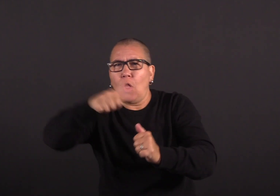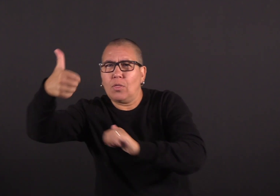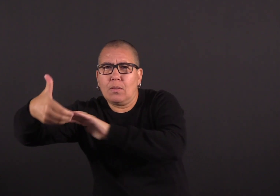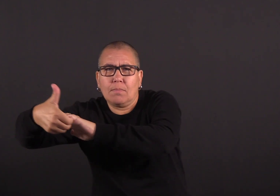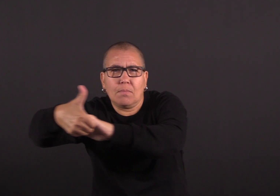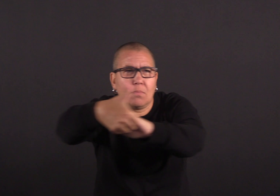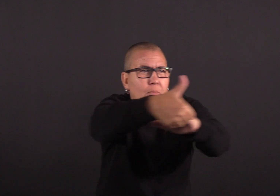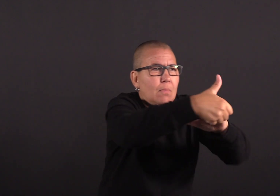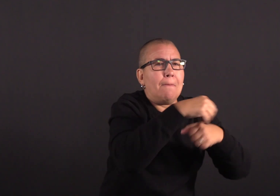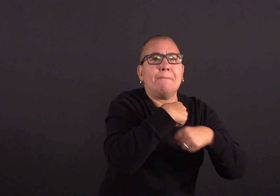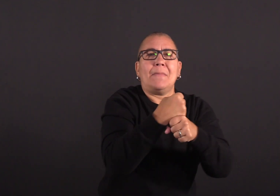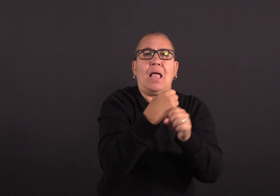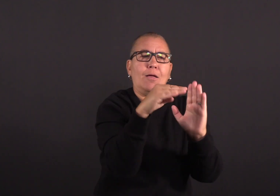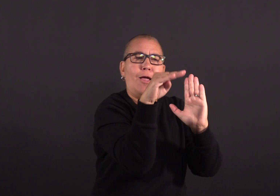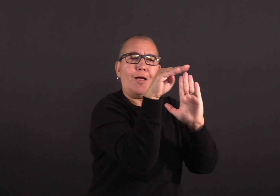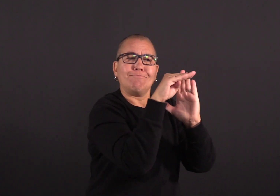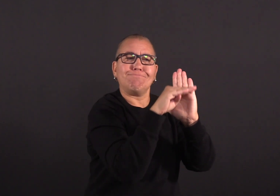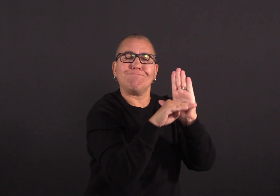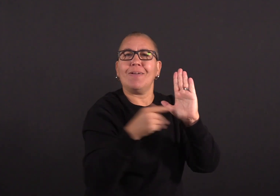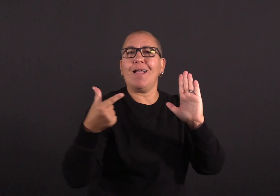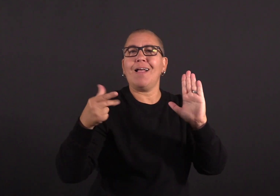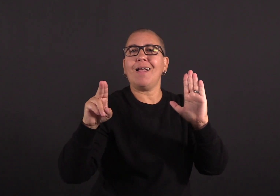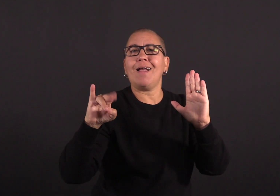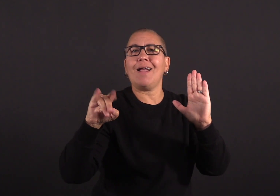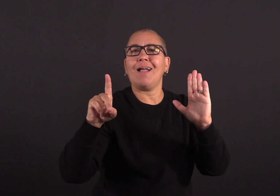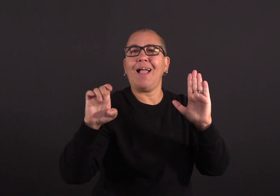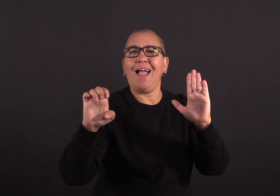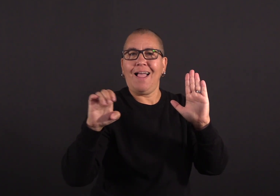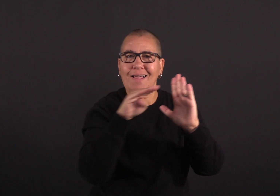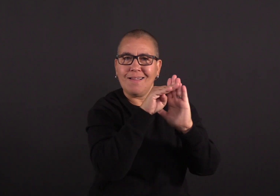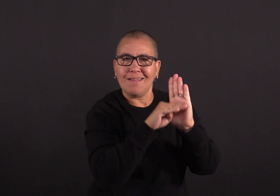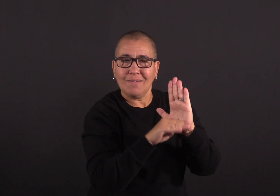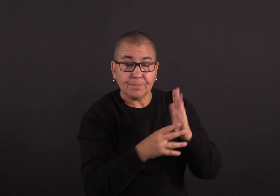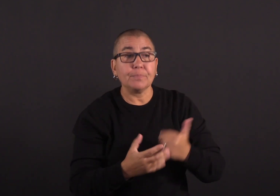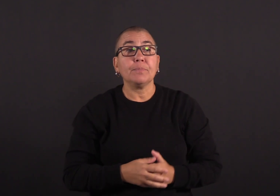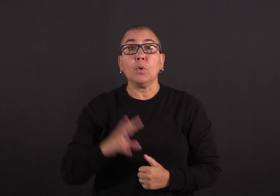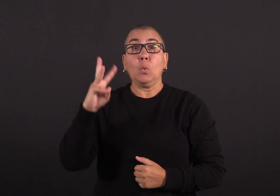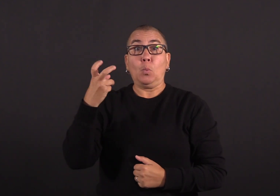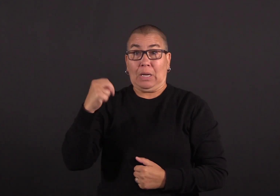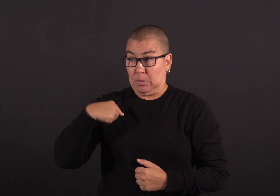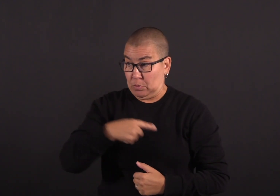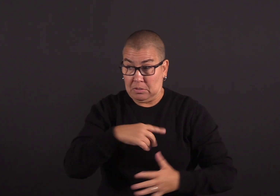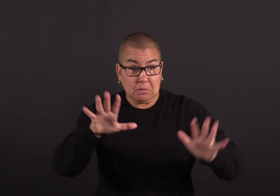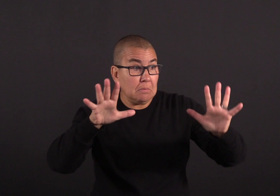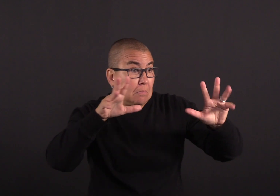protocols, and working with external partners to establish clinical guidelines.